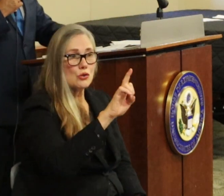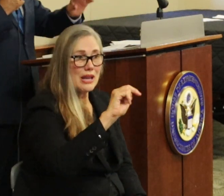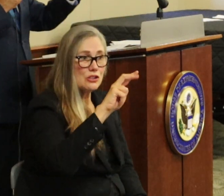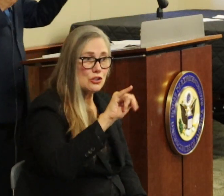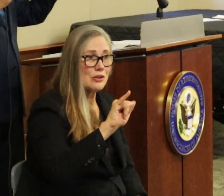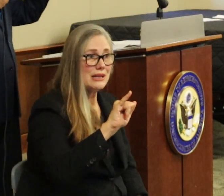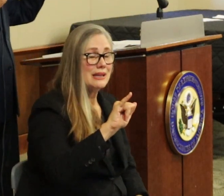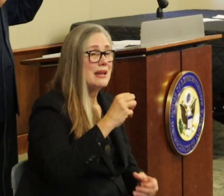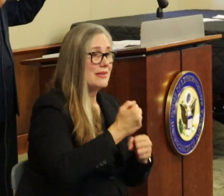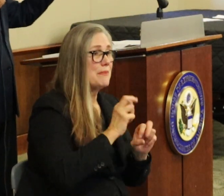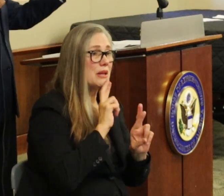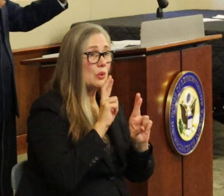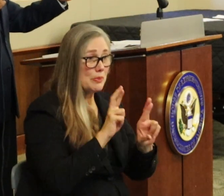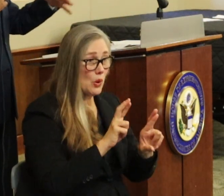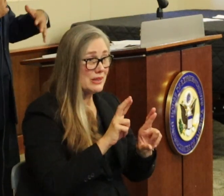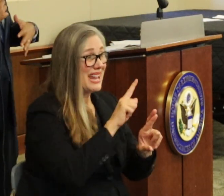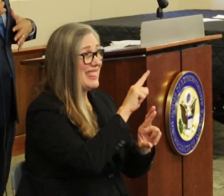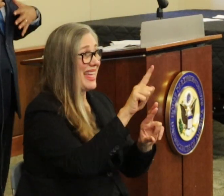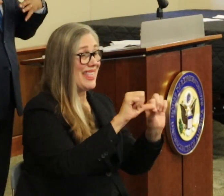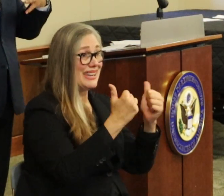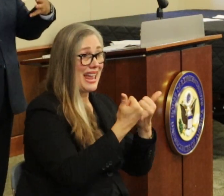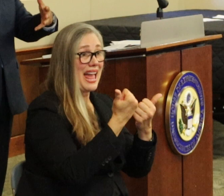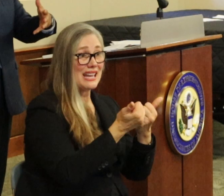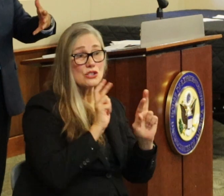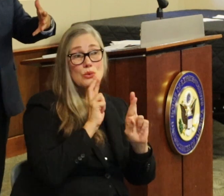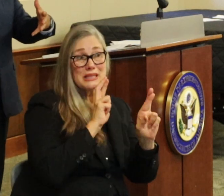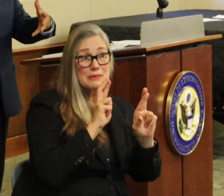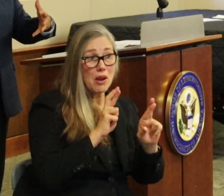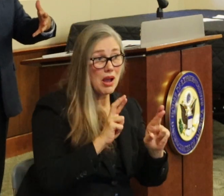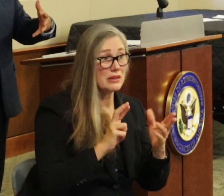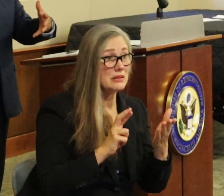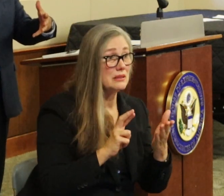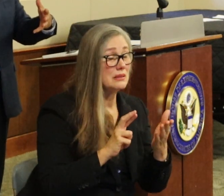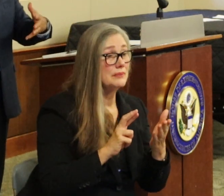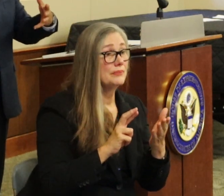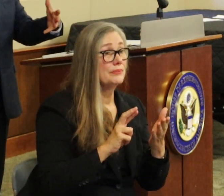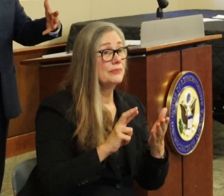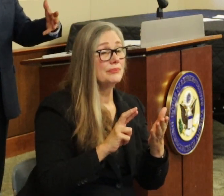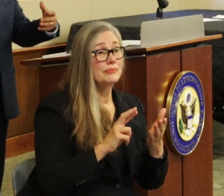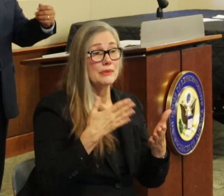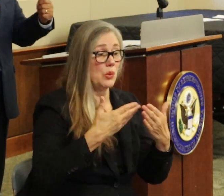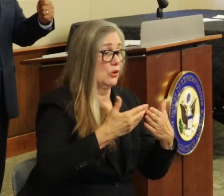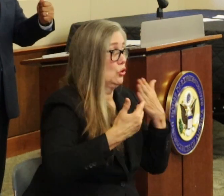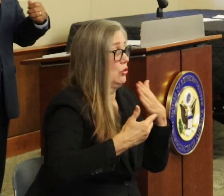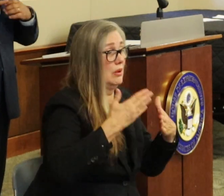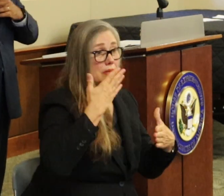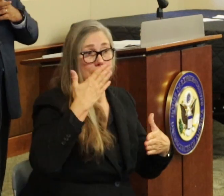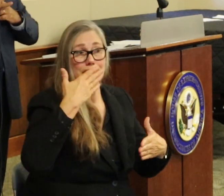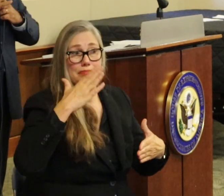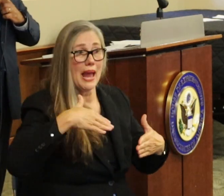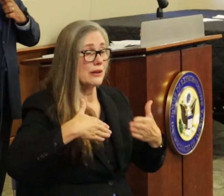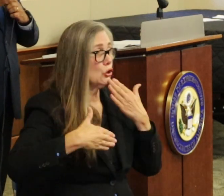report, then the subject agency has to respond with a response, good or bad, and then